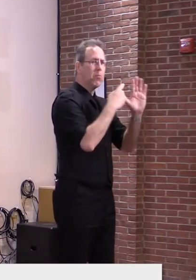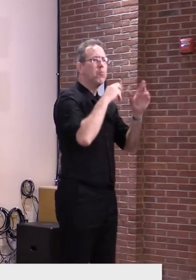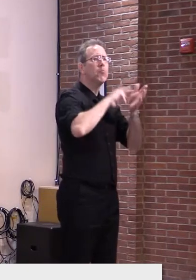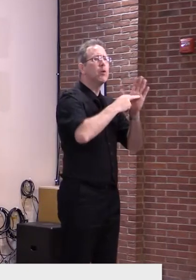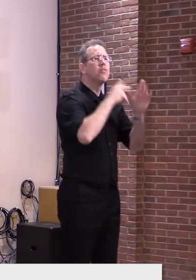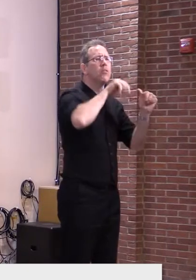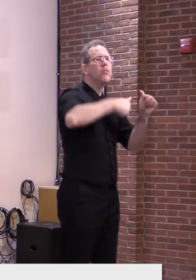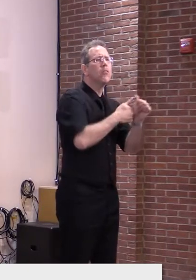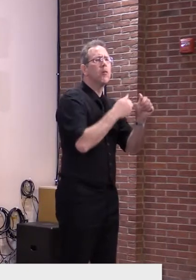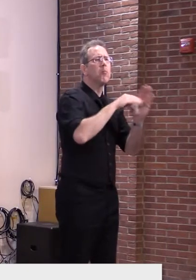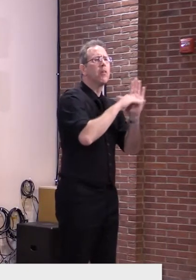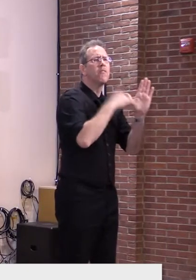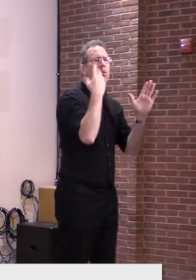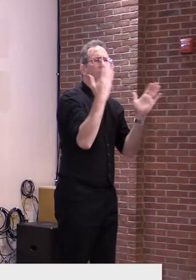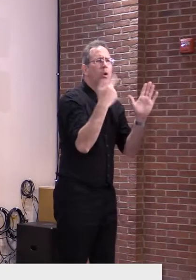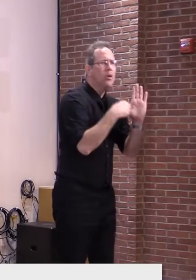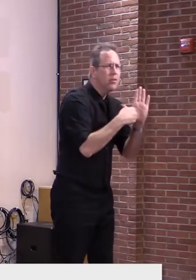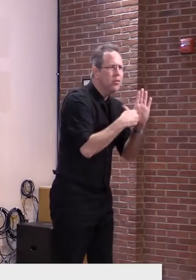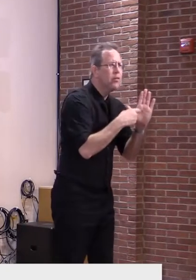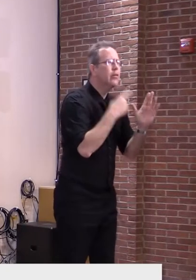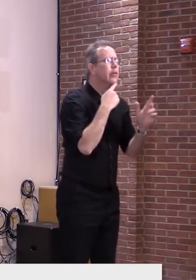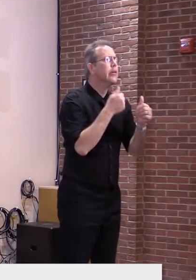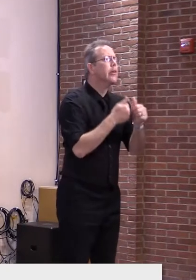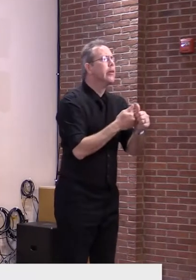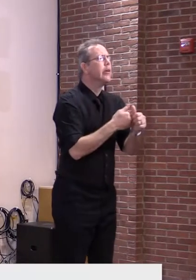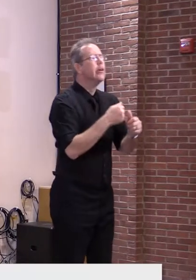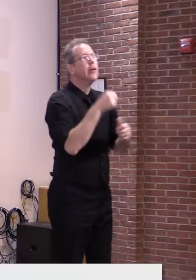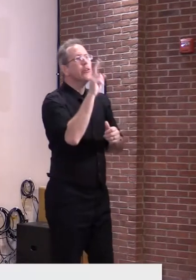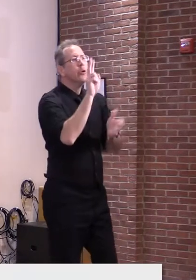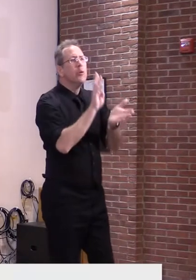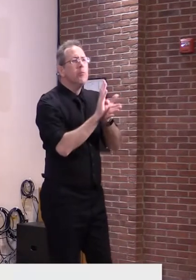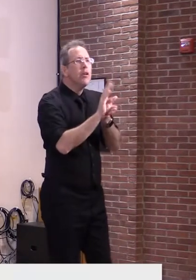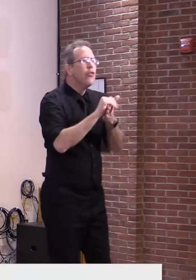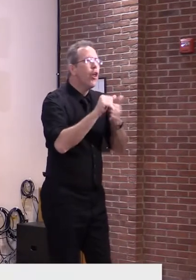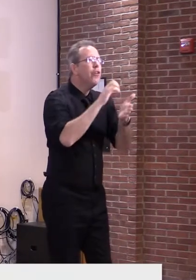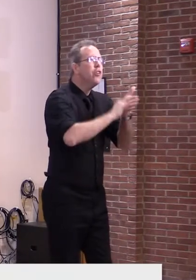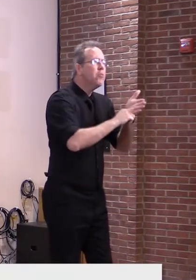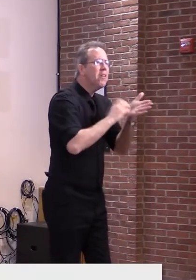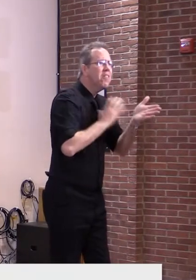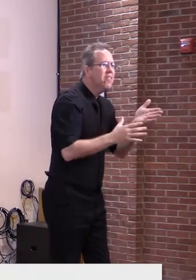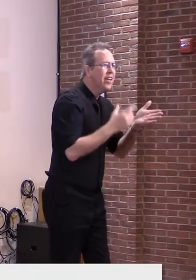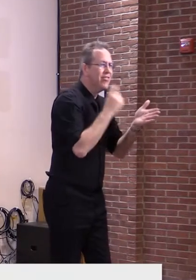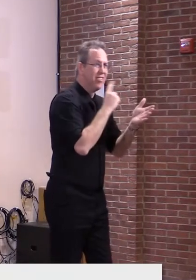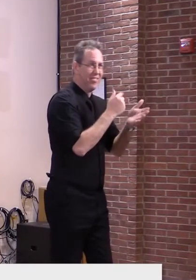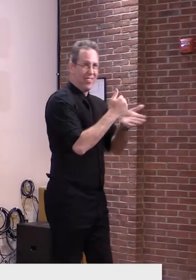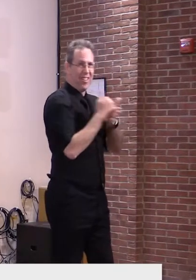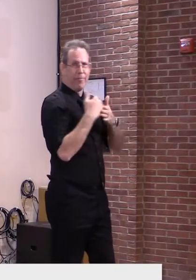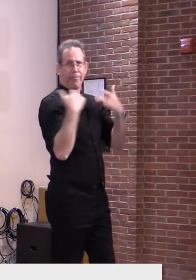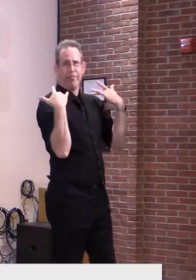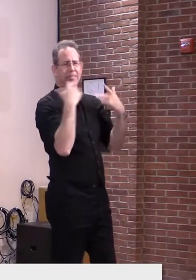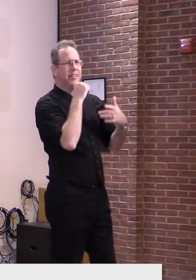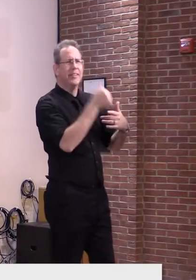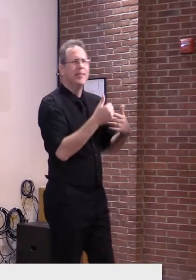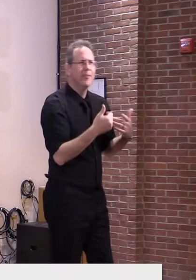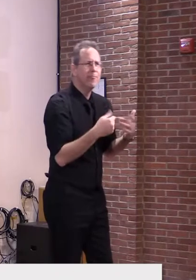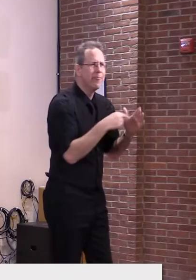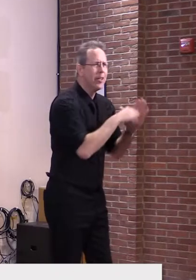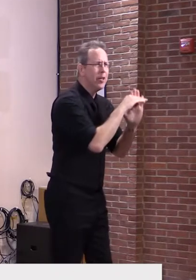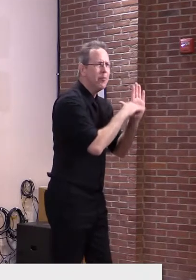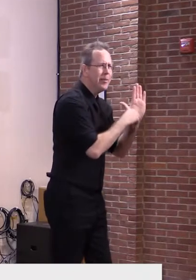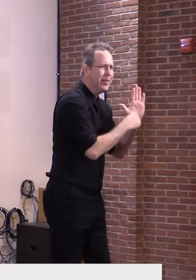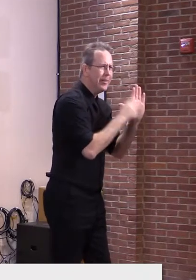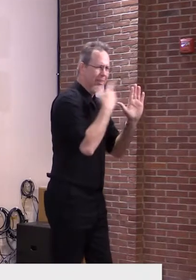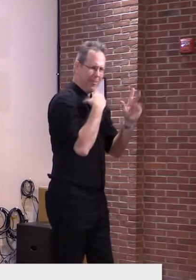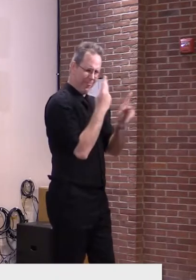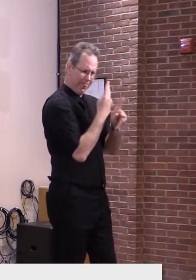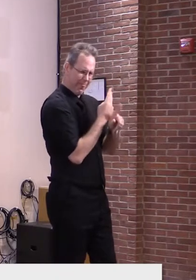a lot of people talk about the $2 billion deduction from our unfunded liabilities. Well, when you break that down,